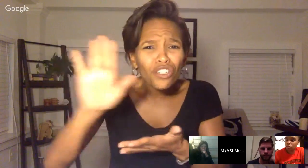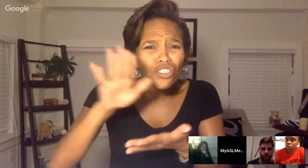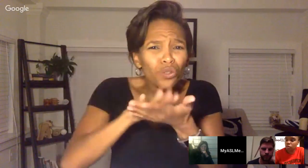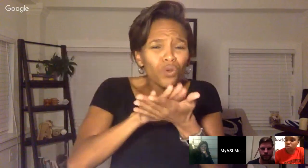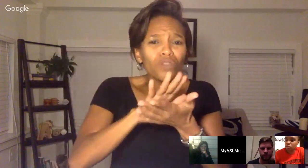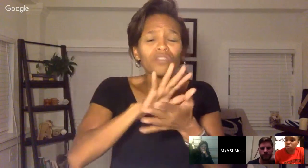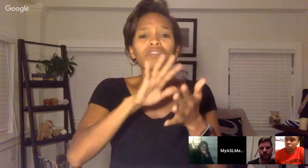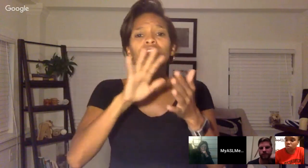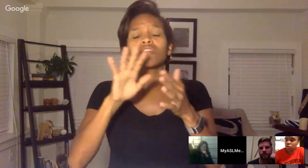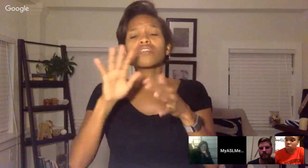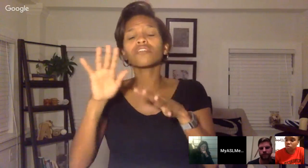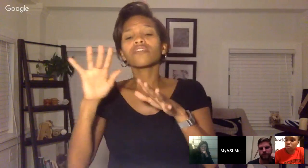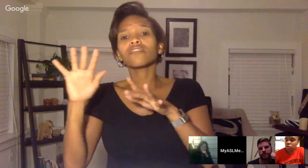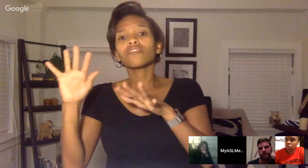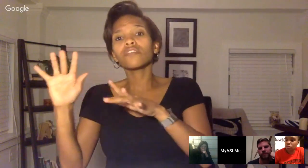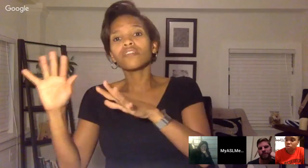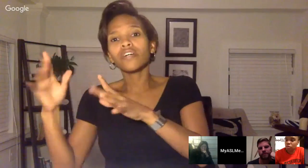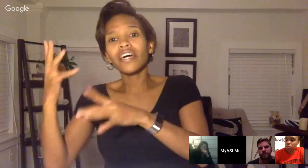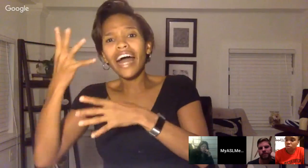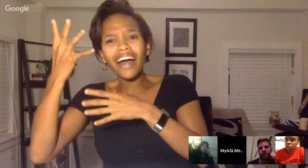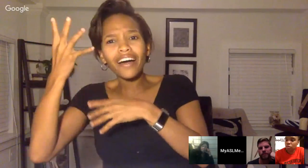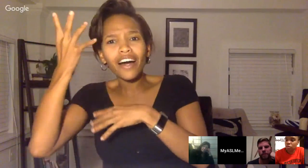school, there's schools,